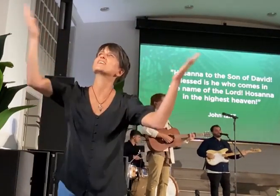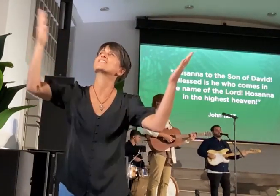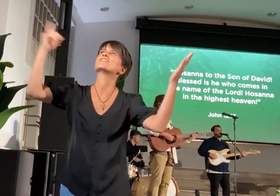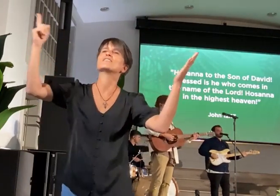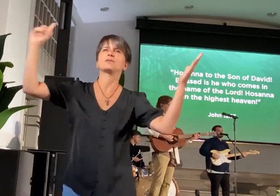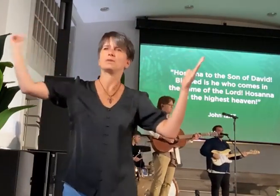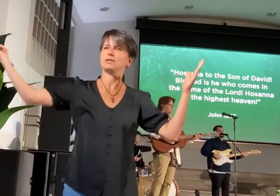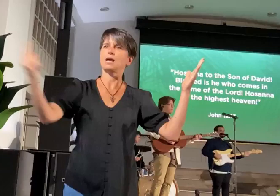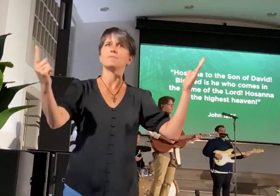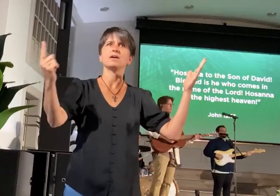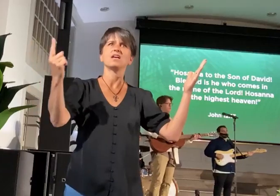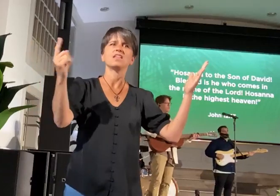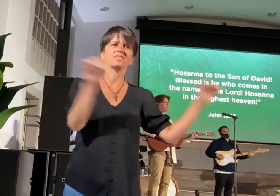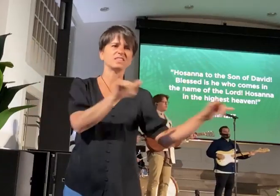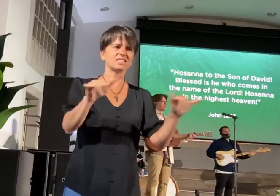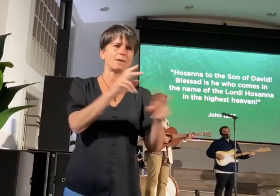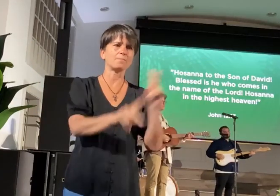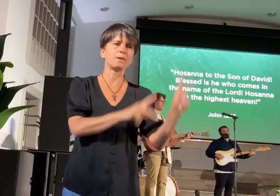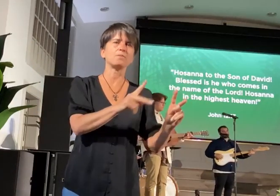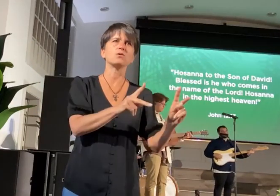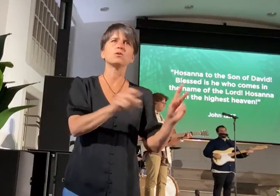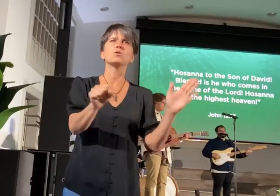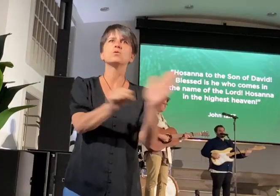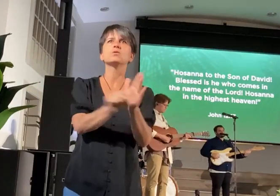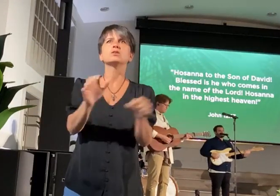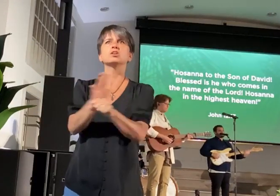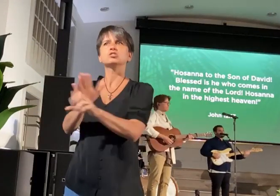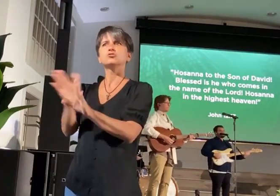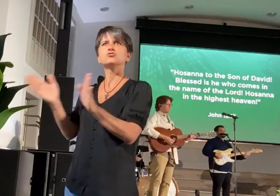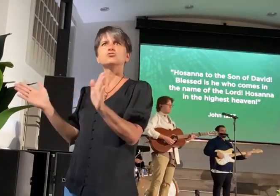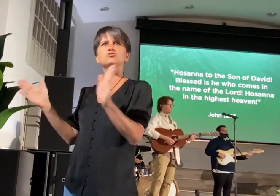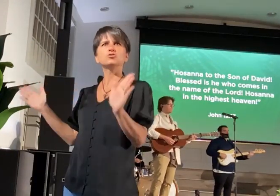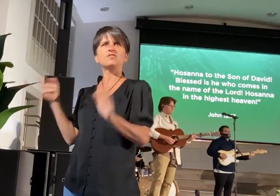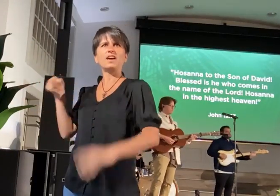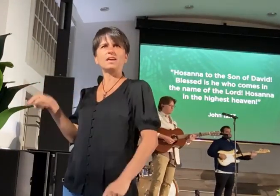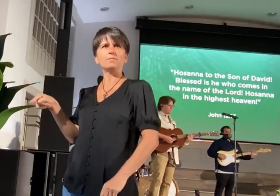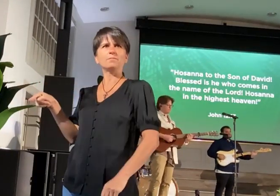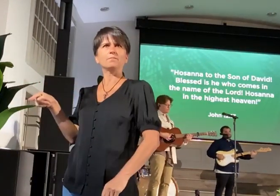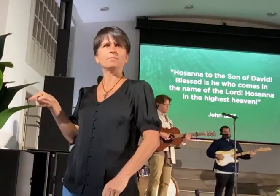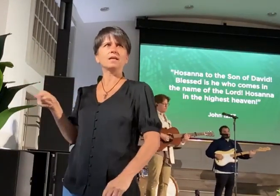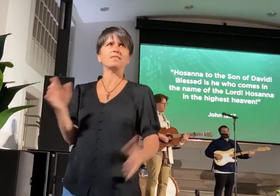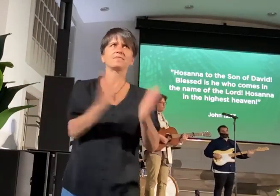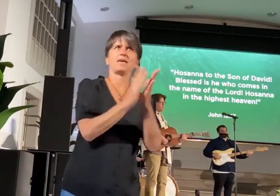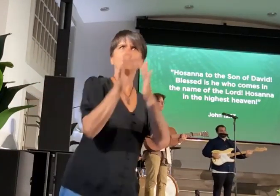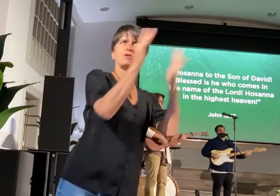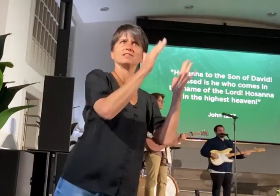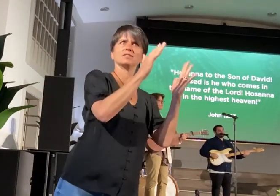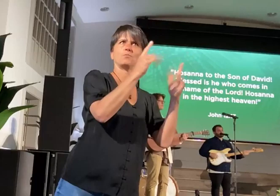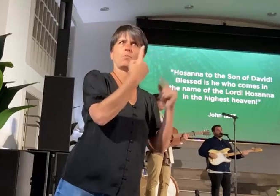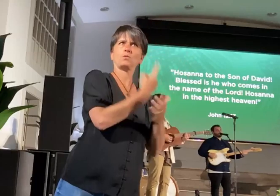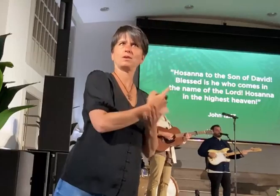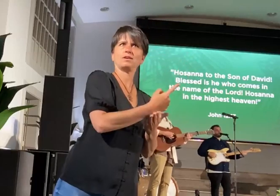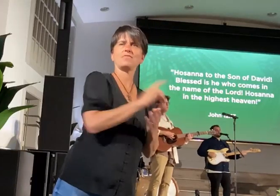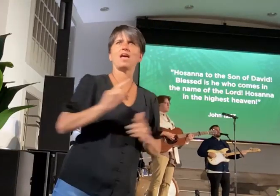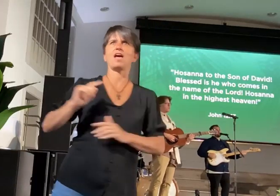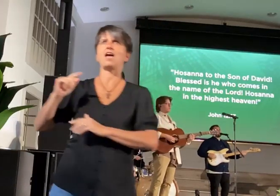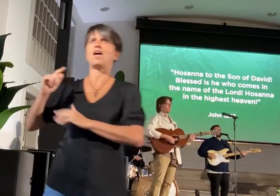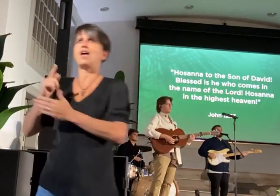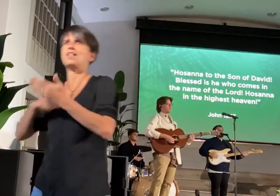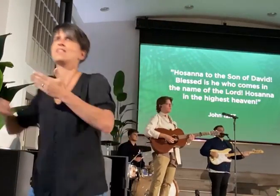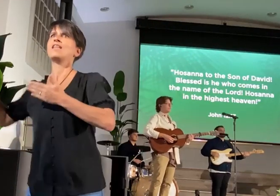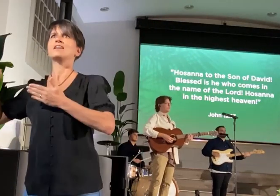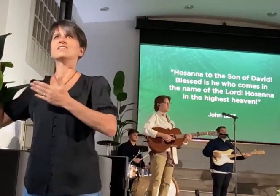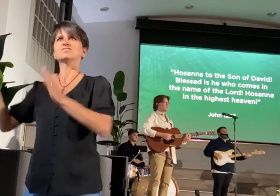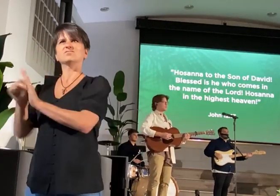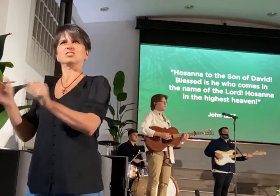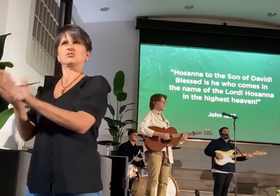those same people who just a few days later crucified Jesus. What they're doing in this moment is they're worshiping. They're saying, Hosanna. And